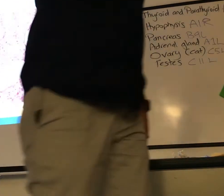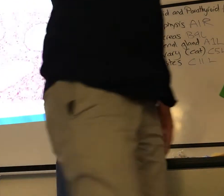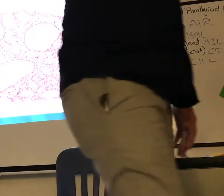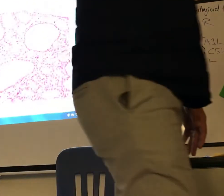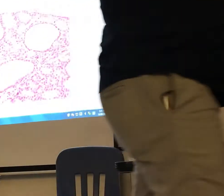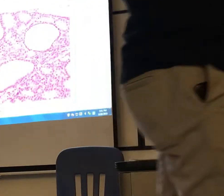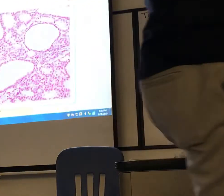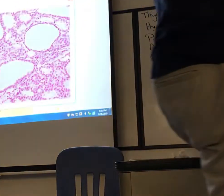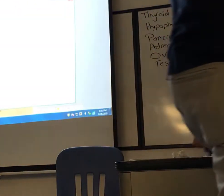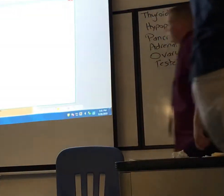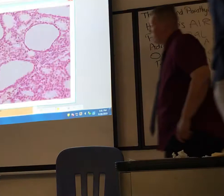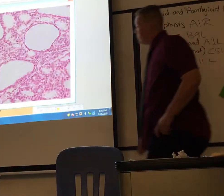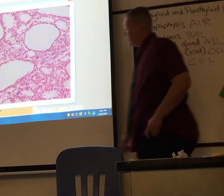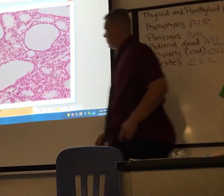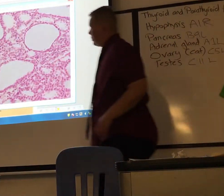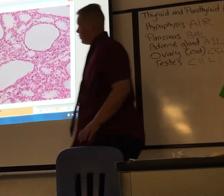Pretty cool. Take that.